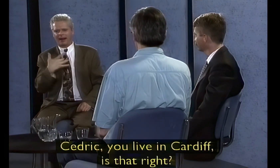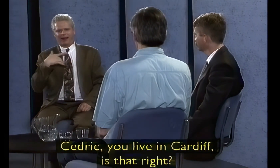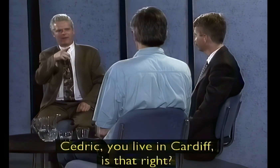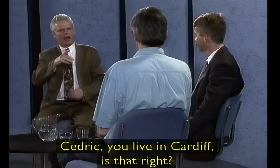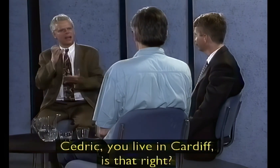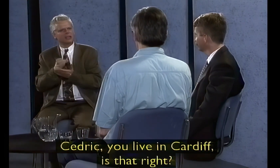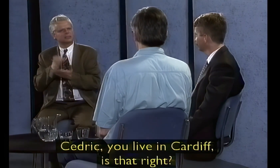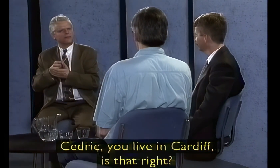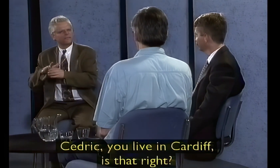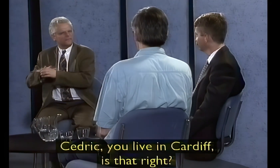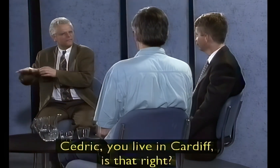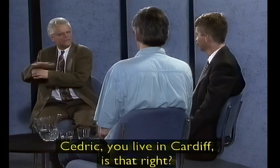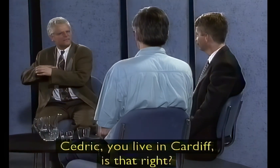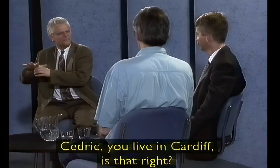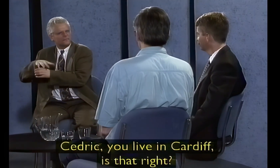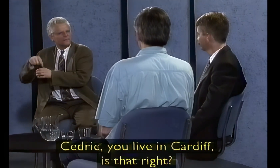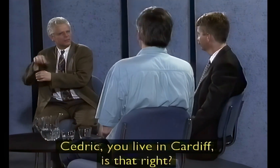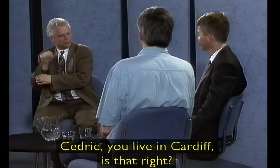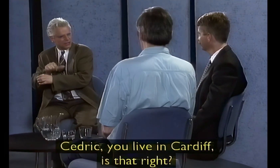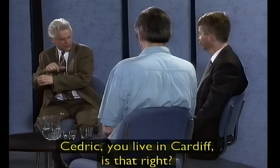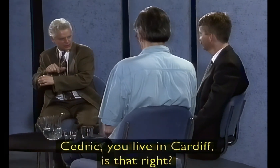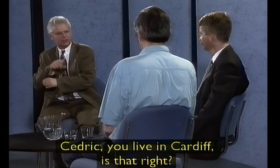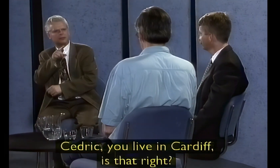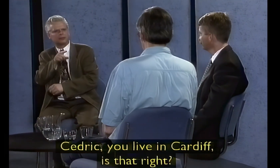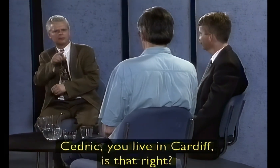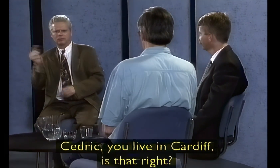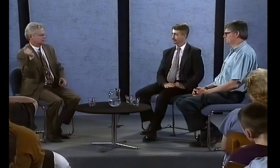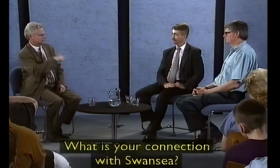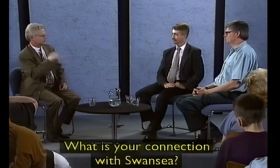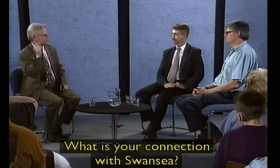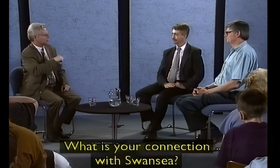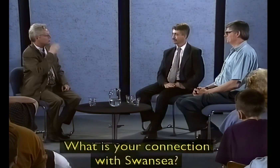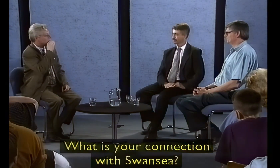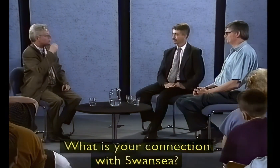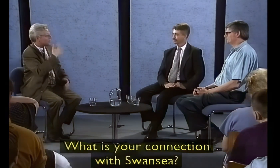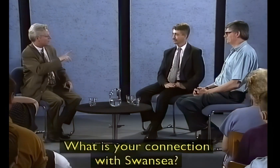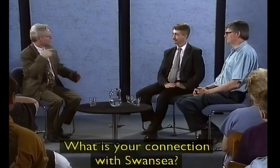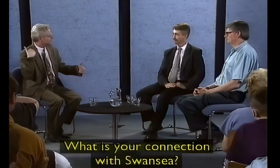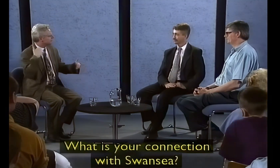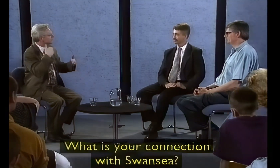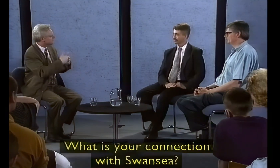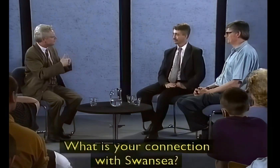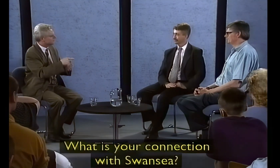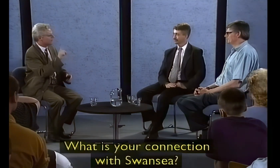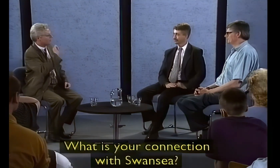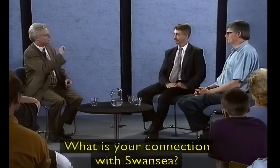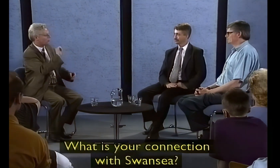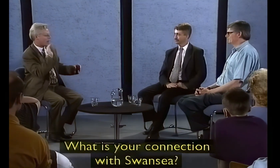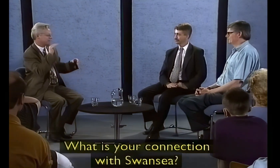Now, Cedric, you live in Cardiff, is that right? But you've been coming here to Swansea for many